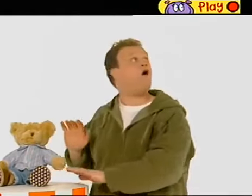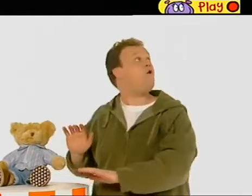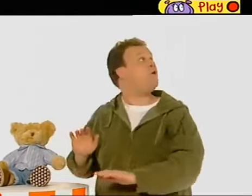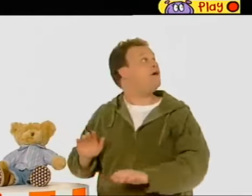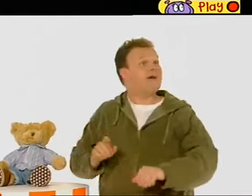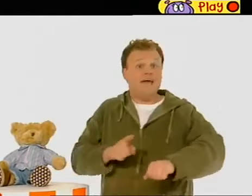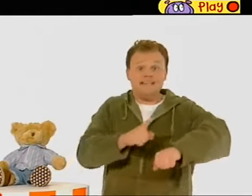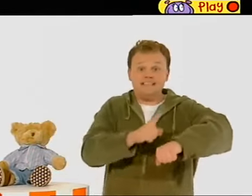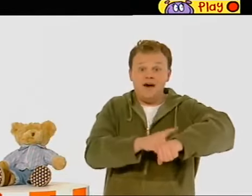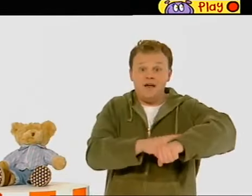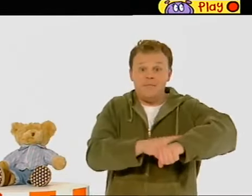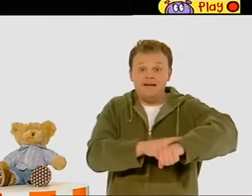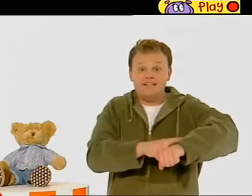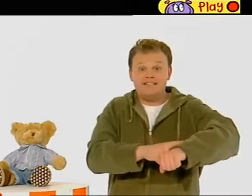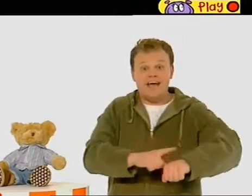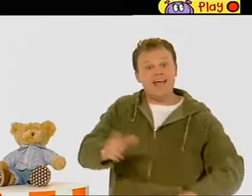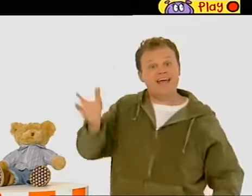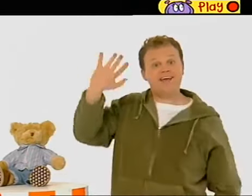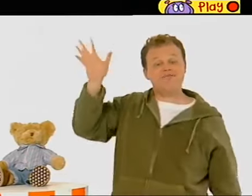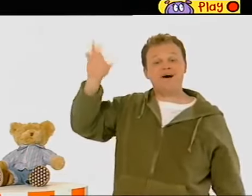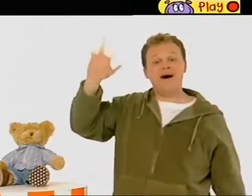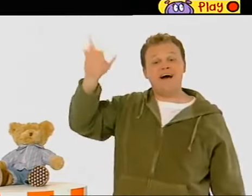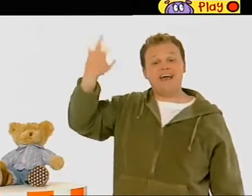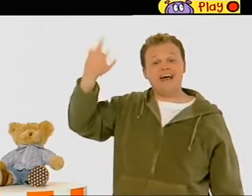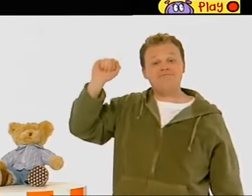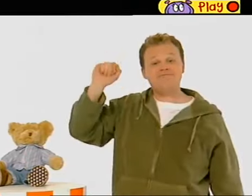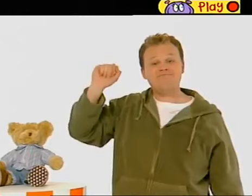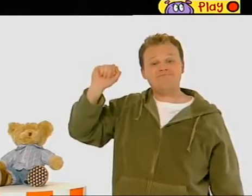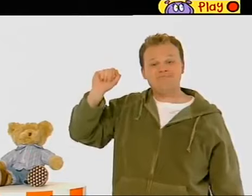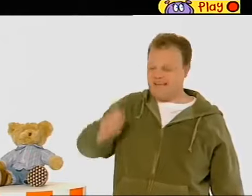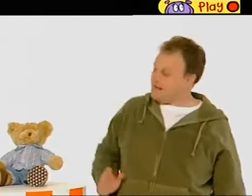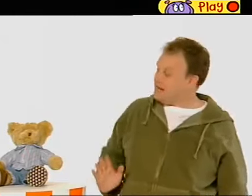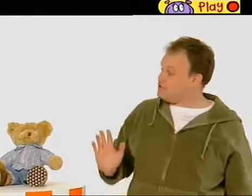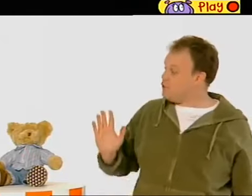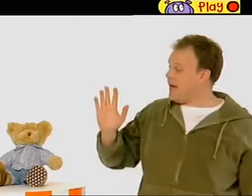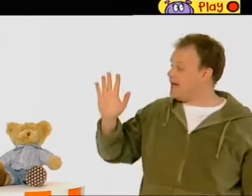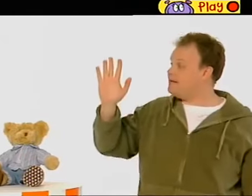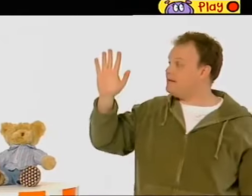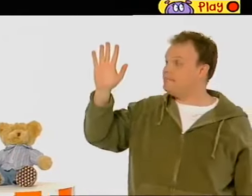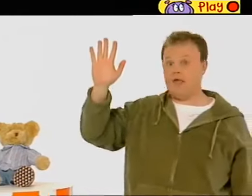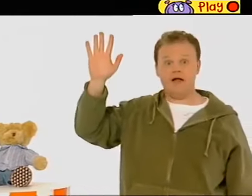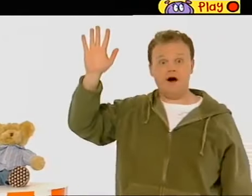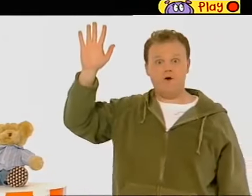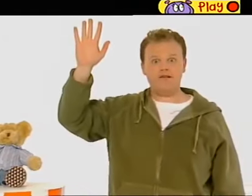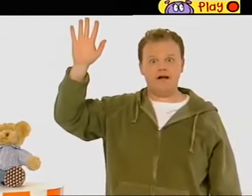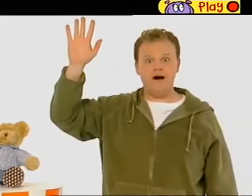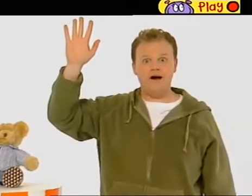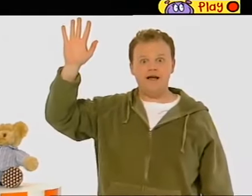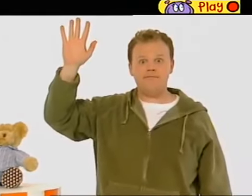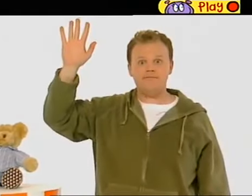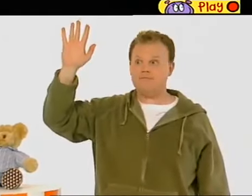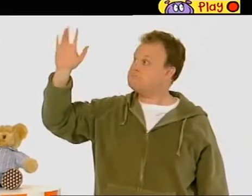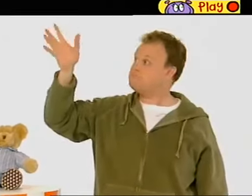Oh, it's time to say goodbye. Lift your hand and hold it high. Give